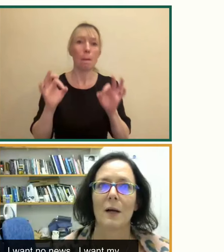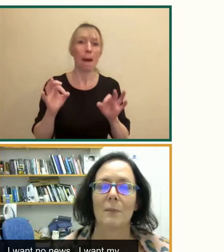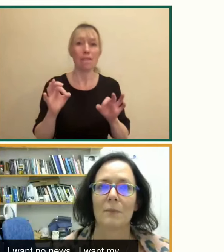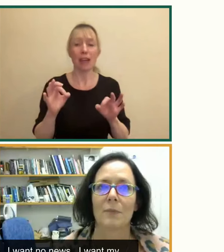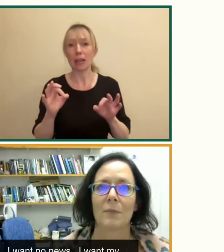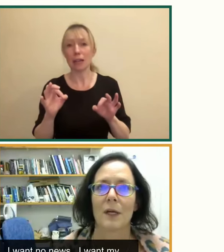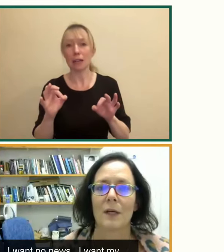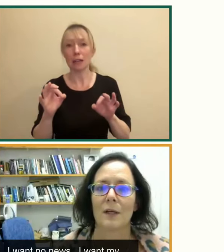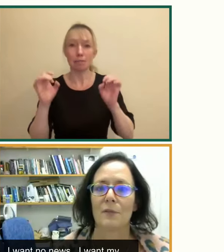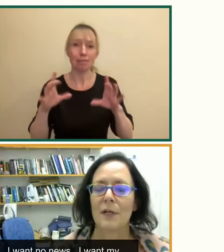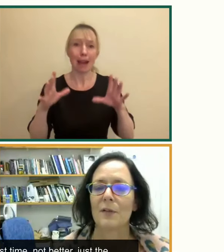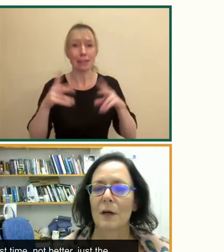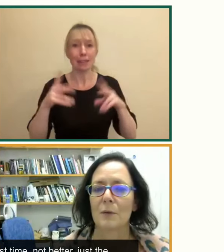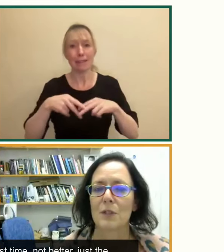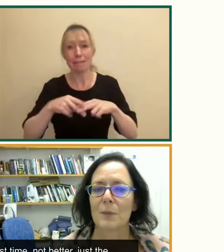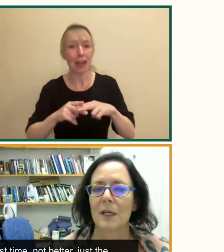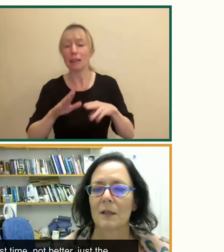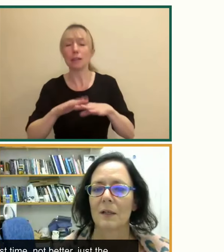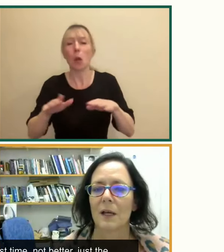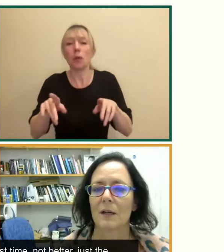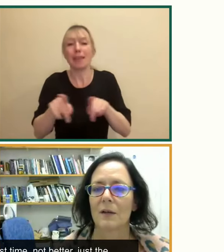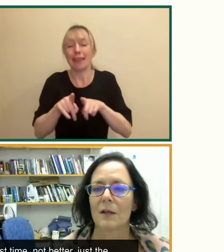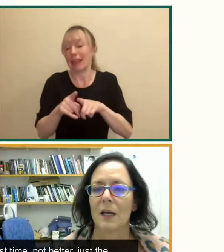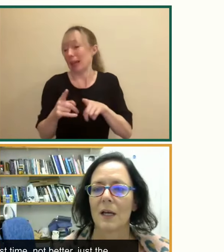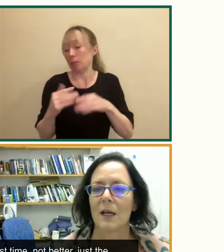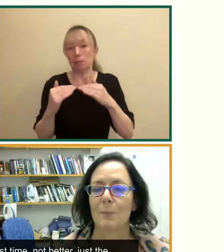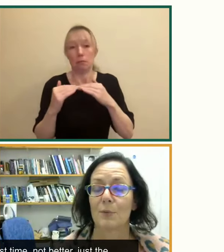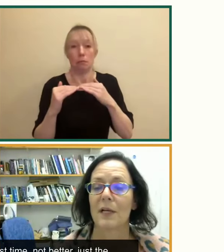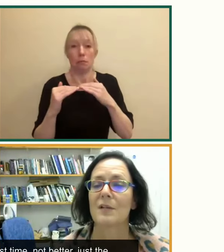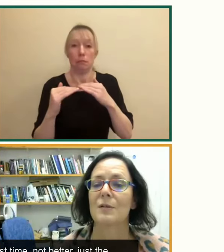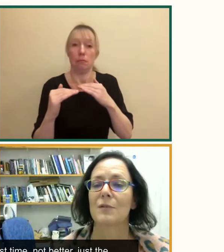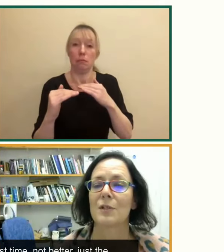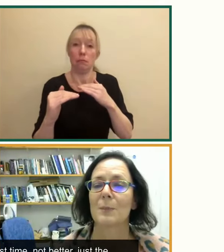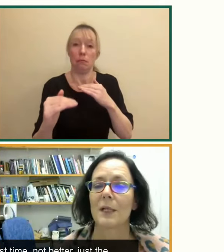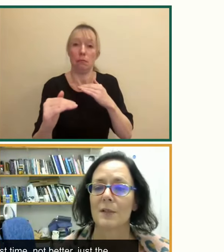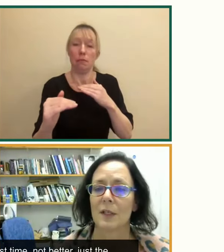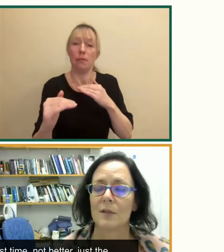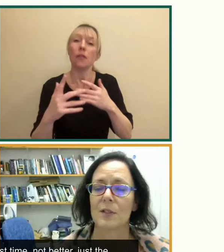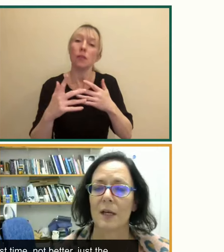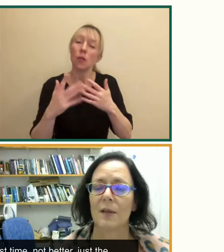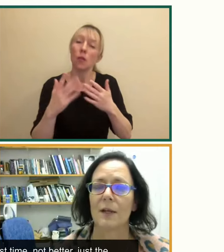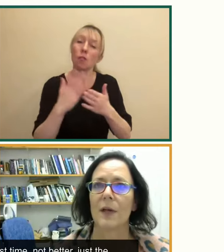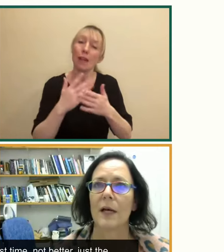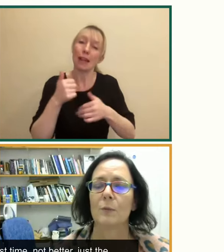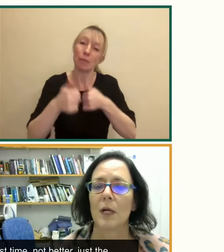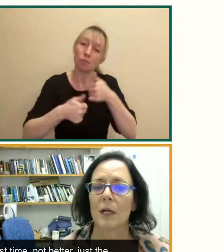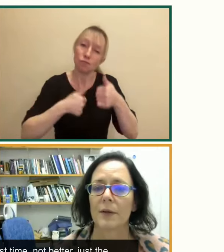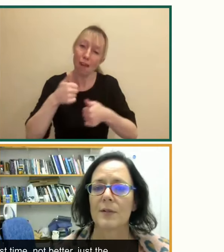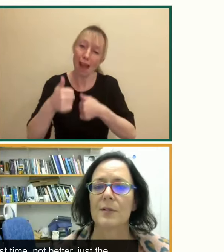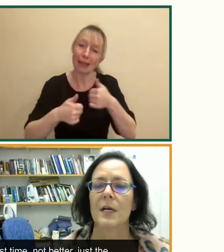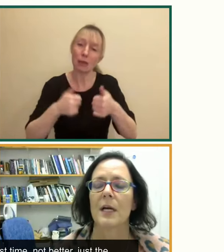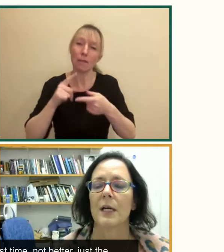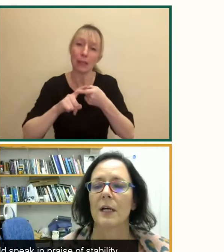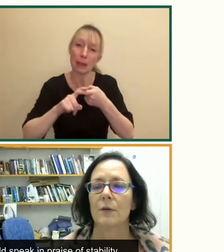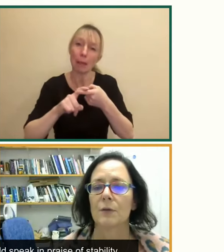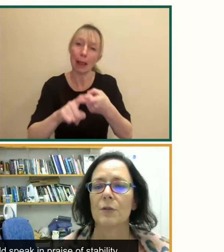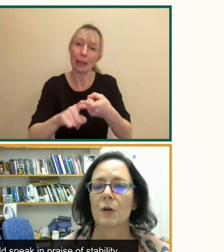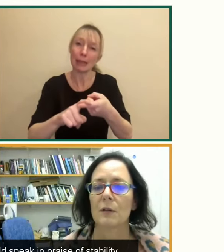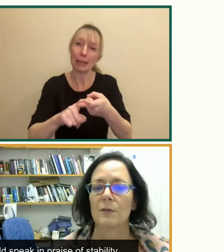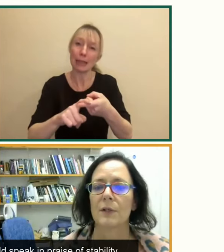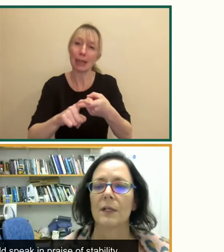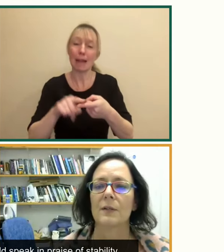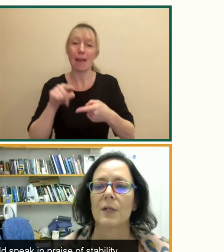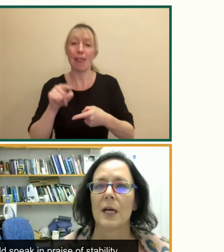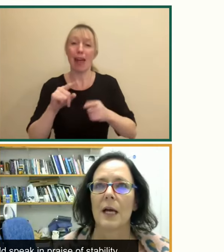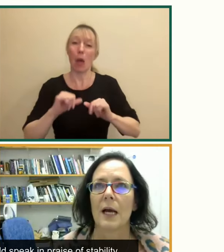think if anything, I would speak in praise of stability and say that wellness, in